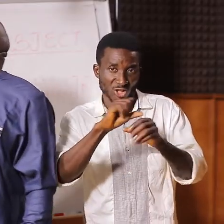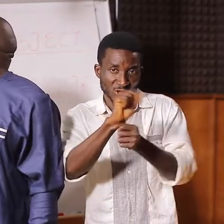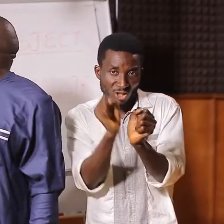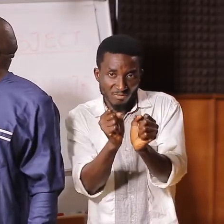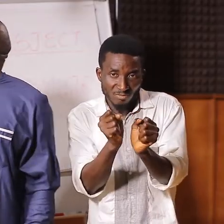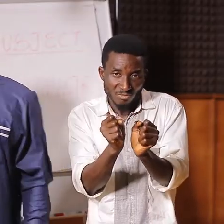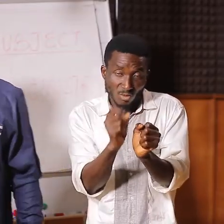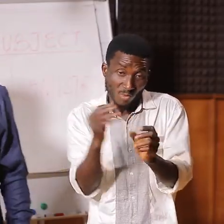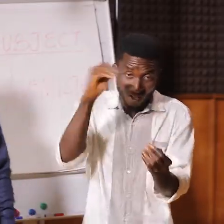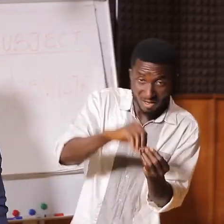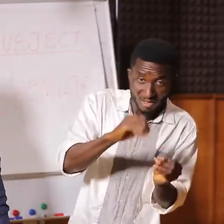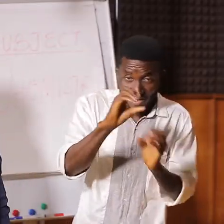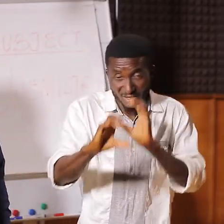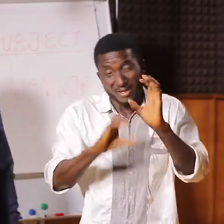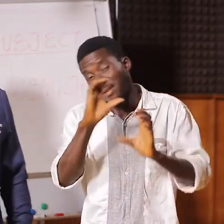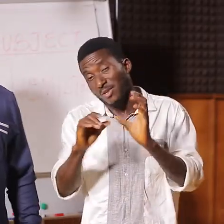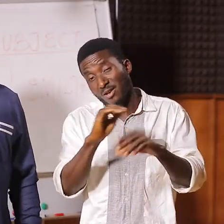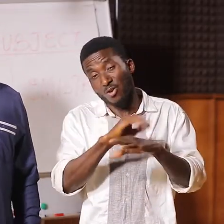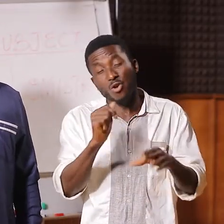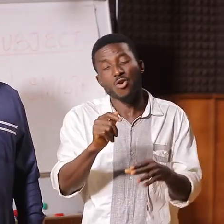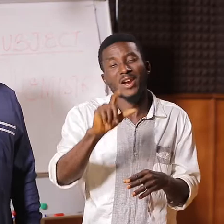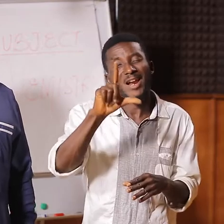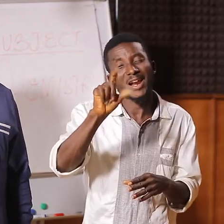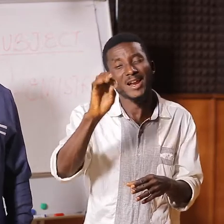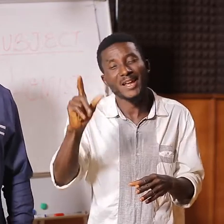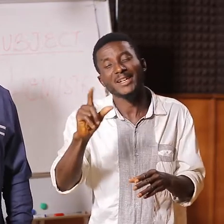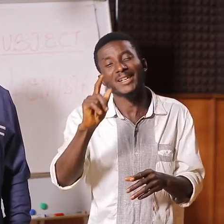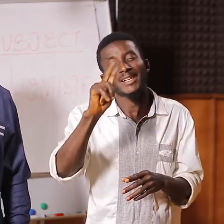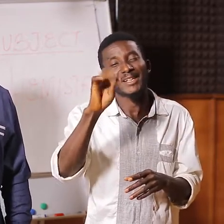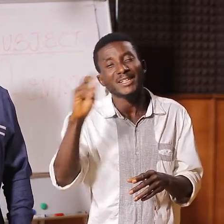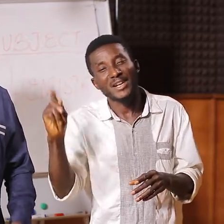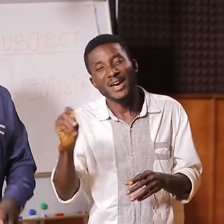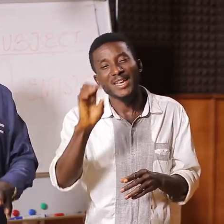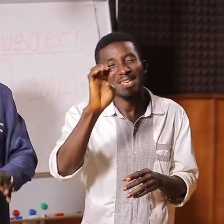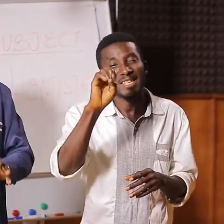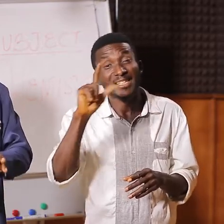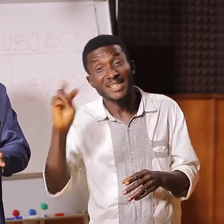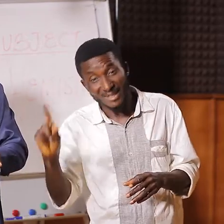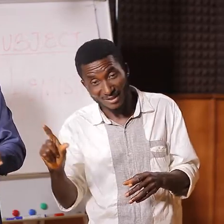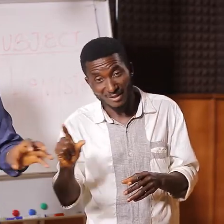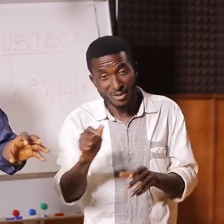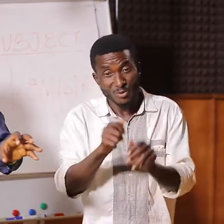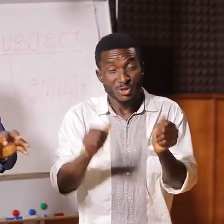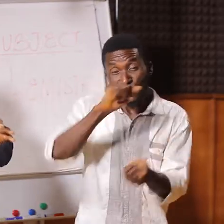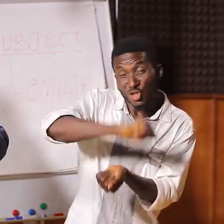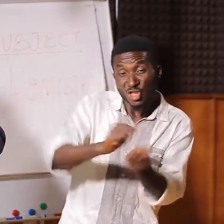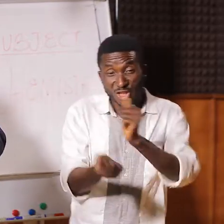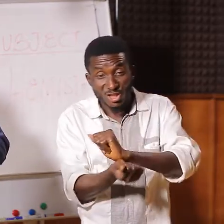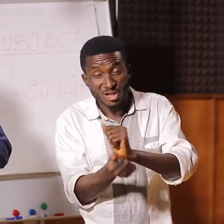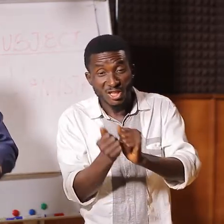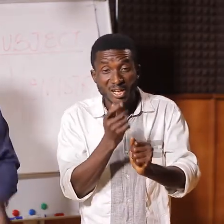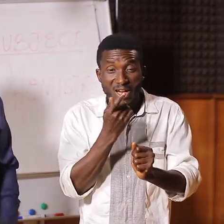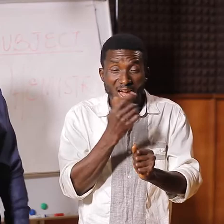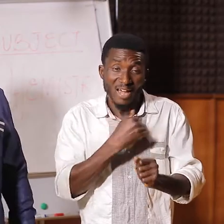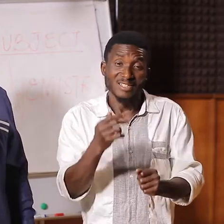up a chemical known as lead tetraethyl as a catalyst that we are talking about, which will now change and